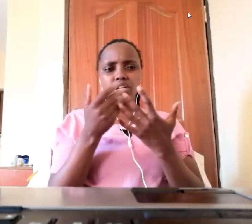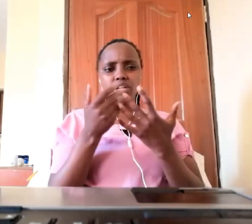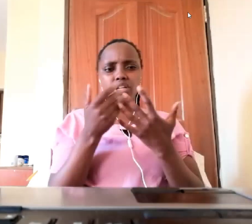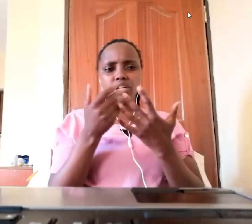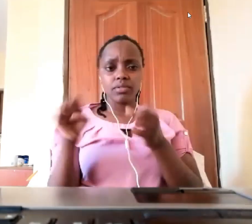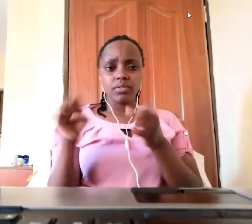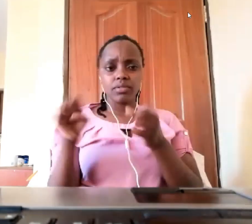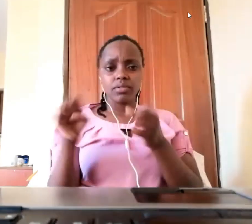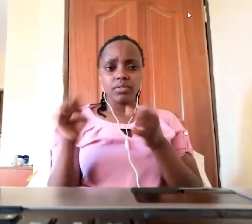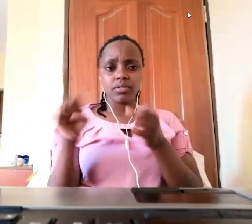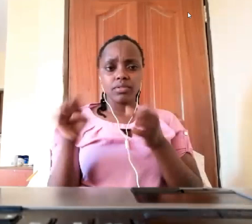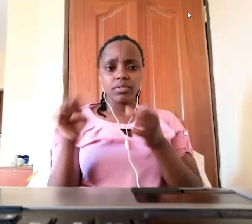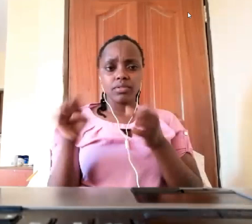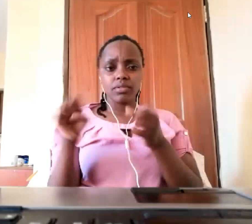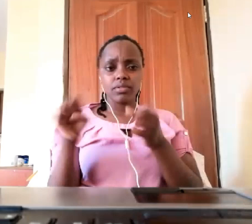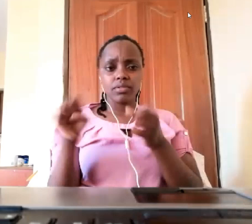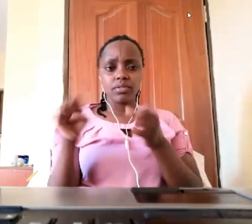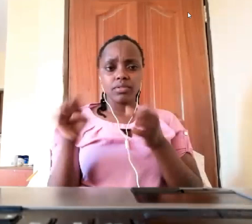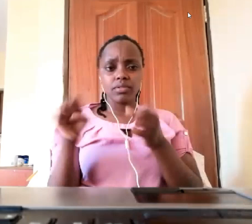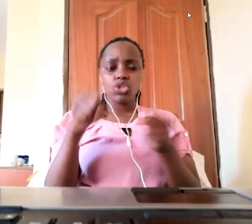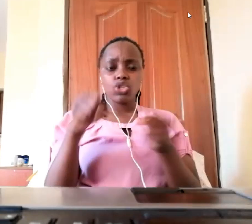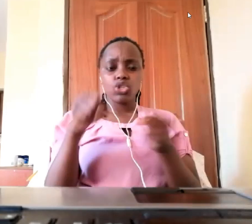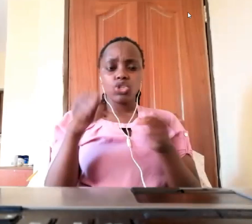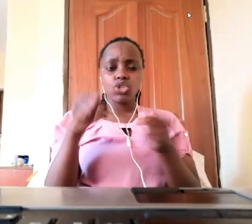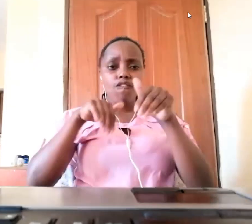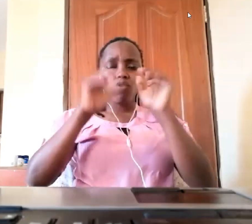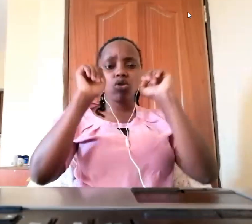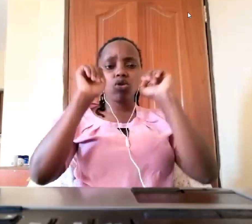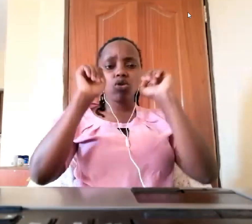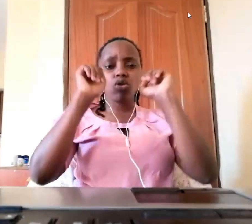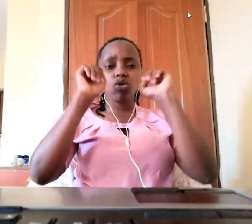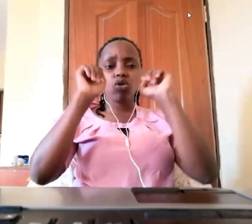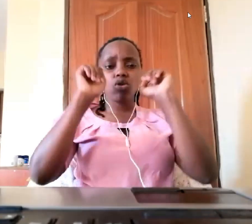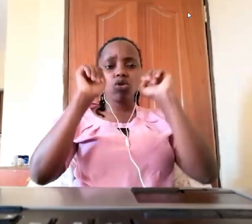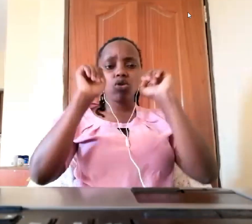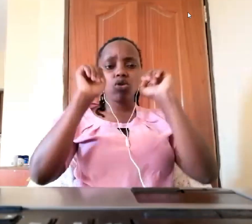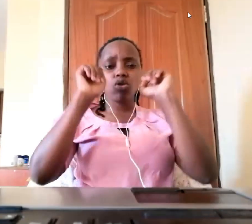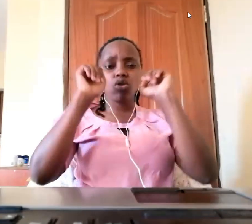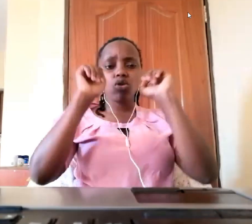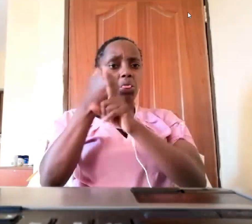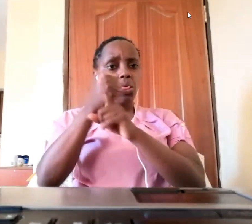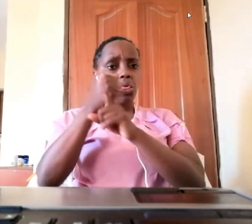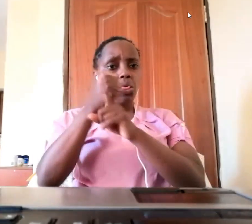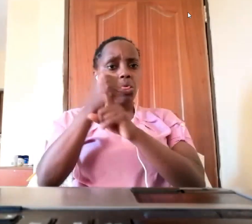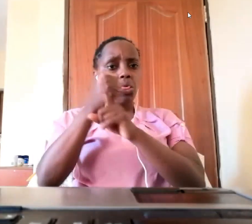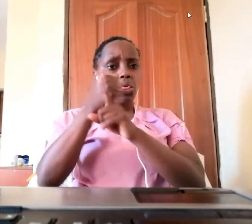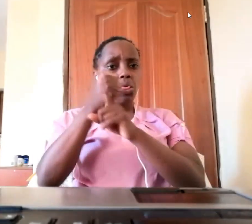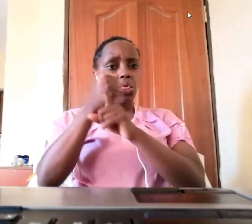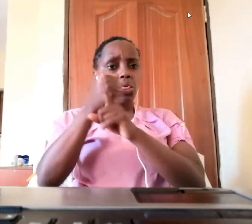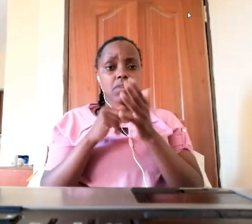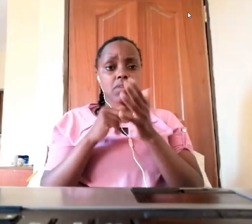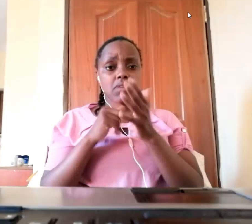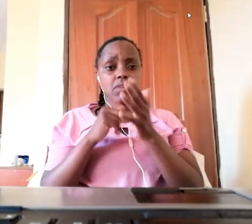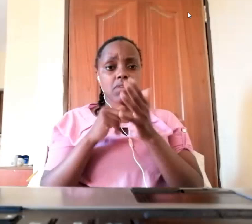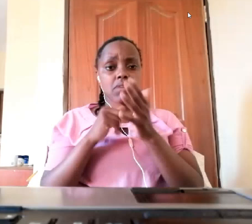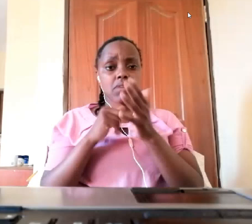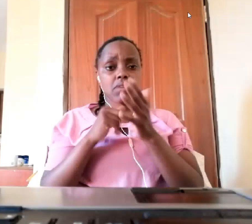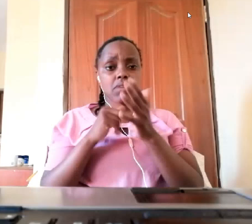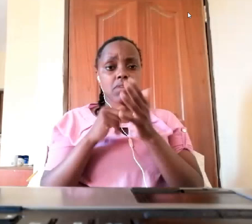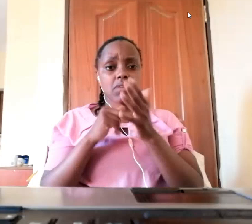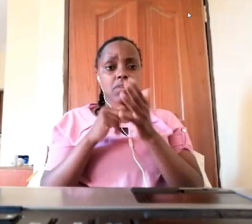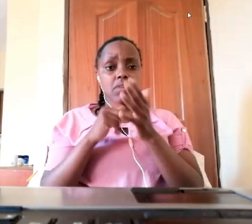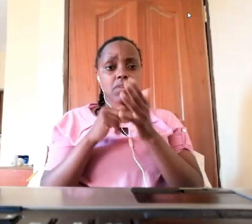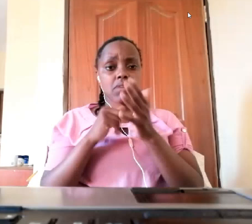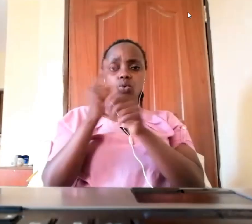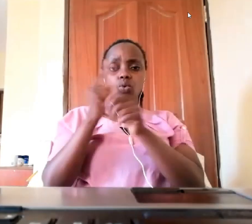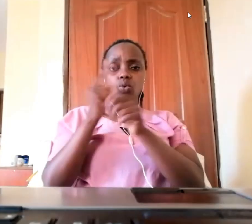to our strategic partners so that they can actually go and follow up and lobby the governments to report. So at the end of the day, what